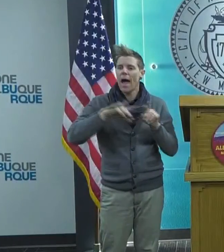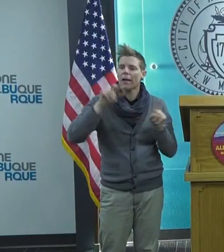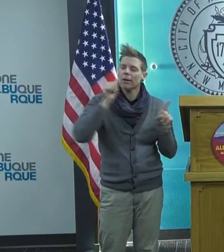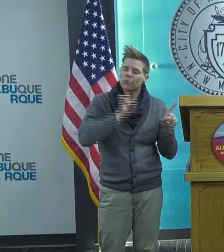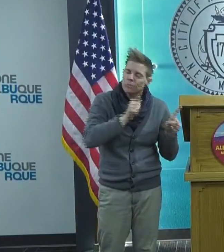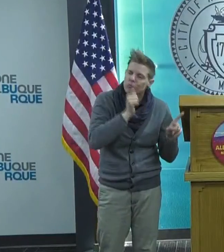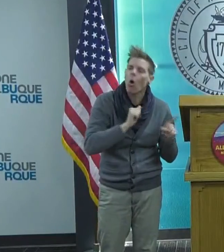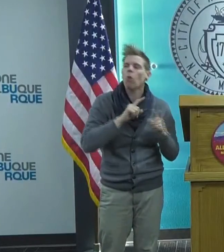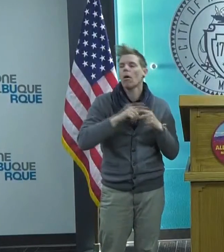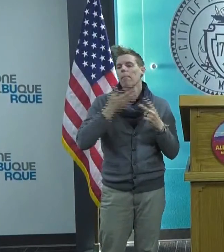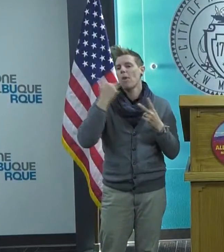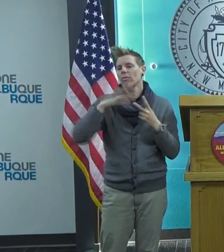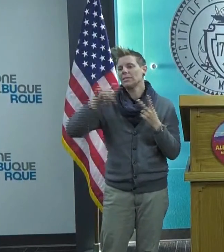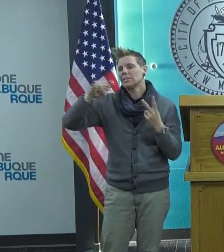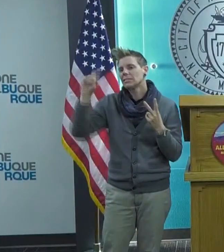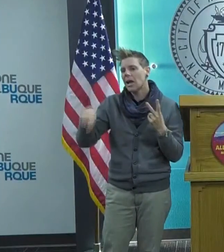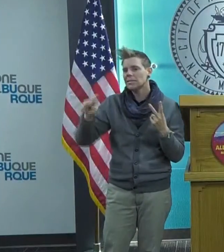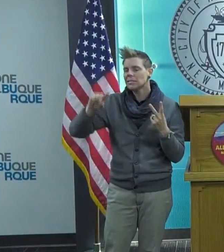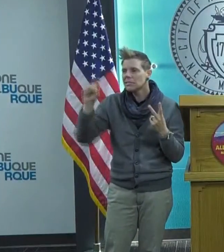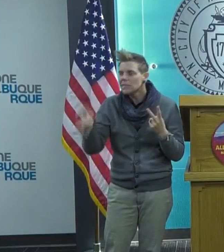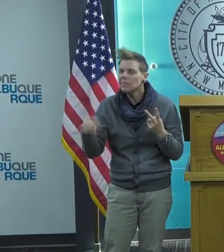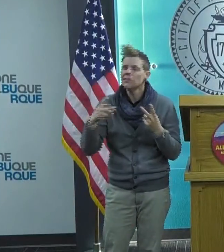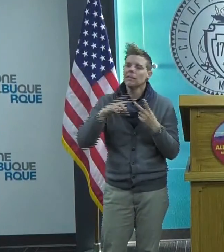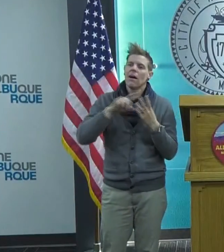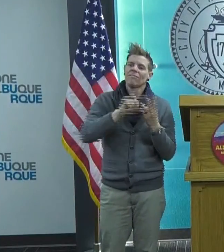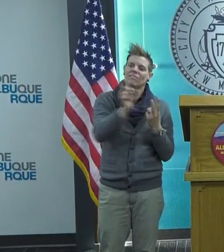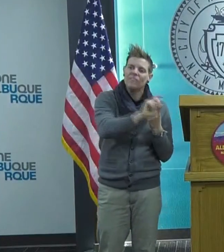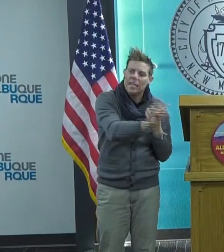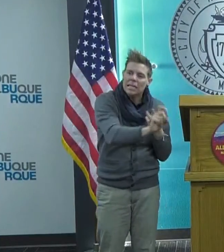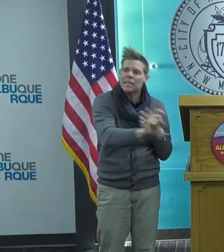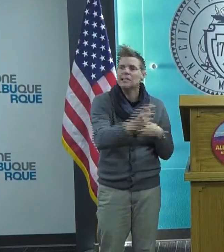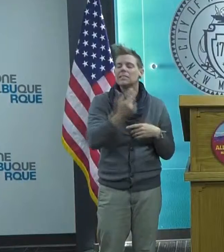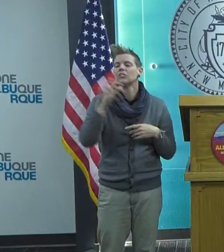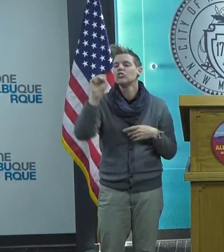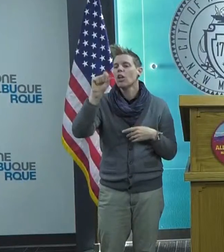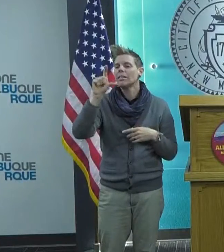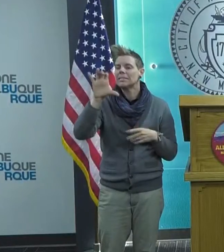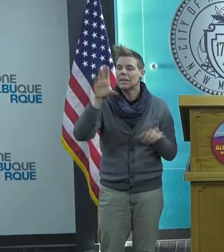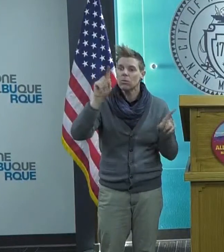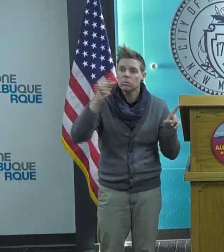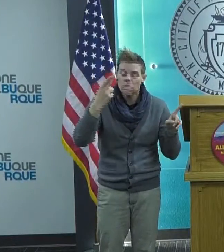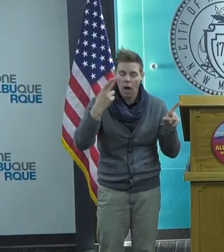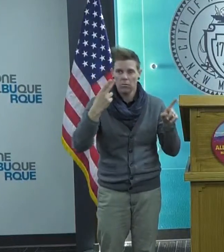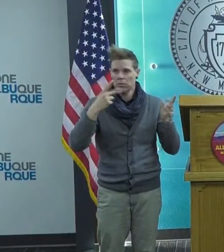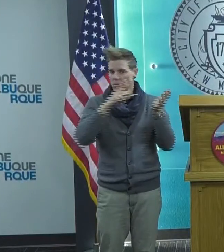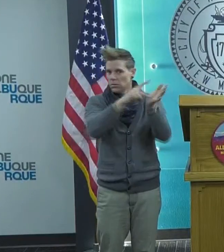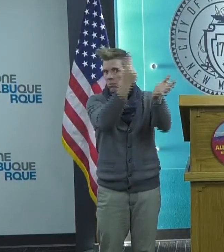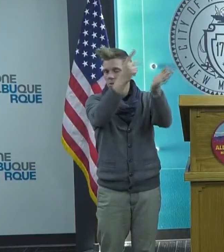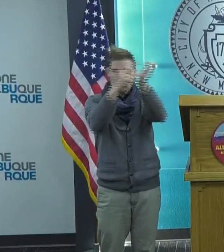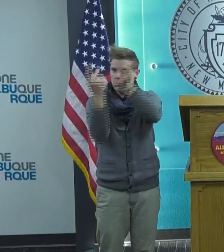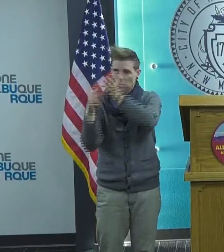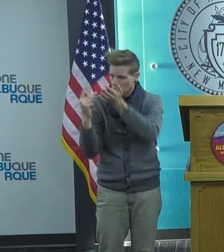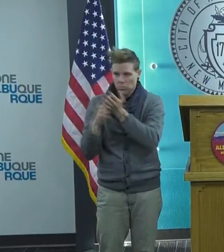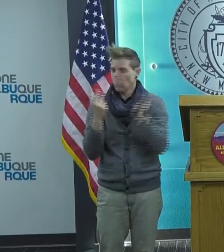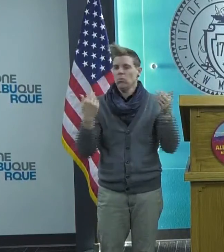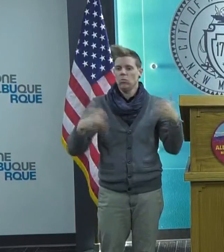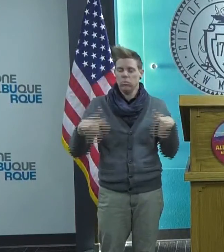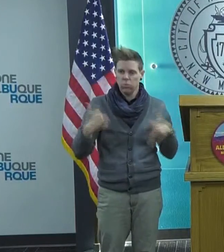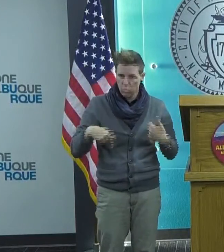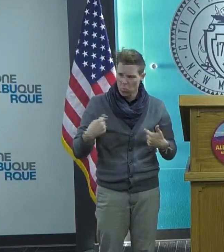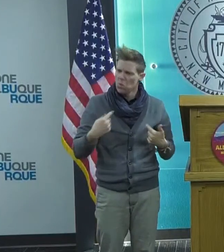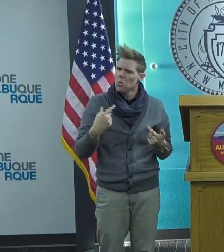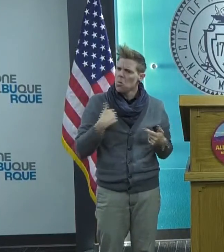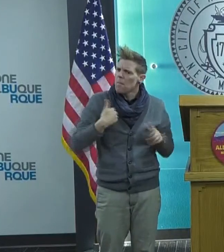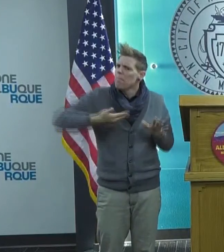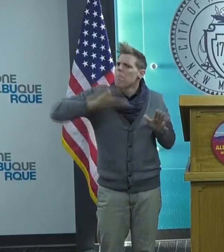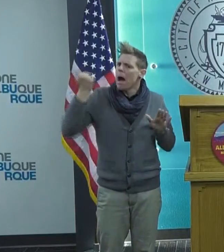than Phoenix. You can see Salt Lake has double the problem we do. And still, again, doing a little bit better than